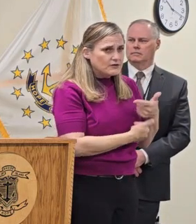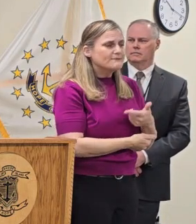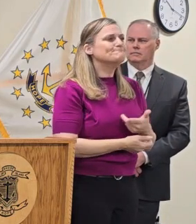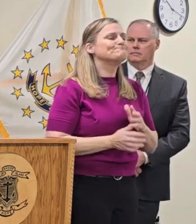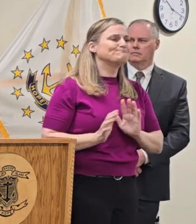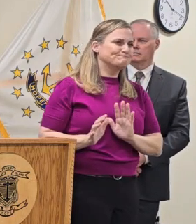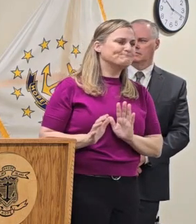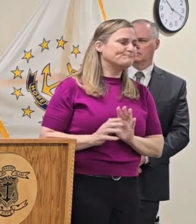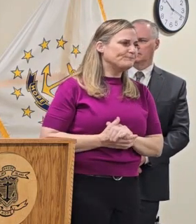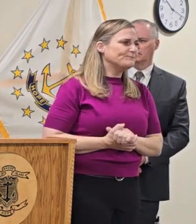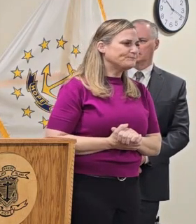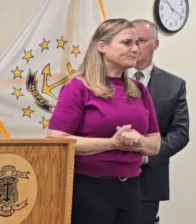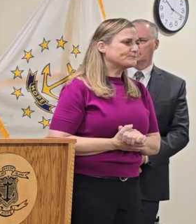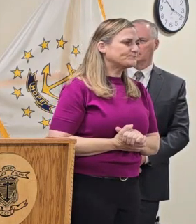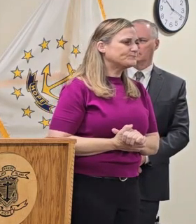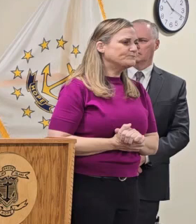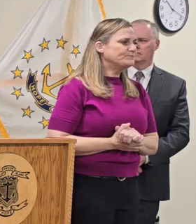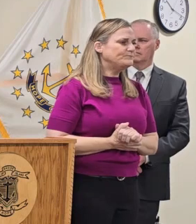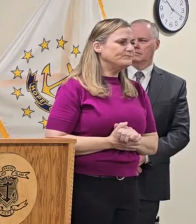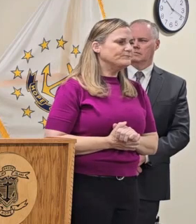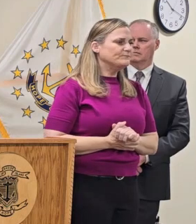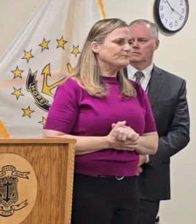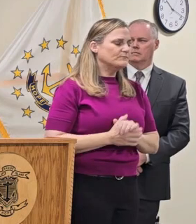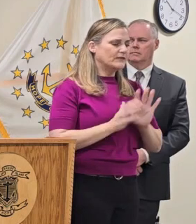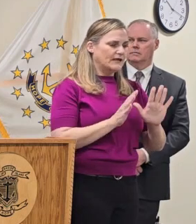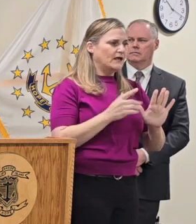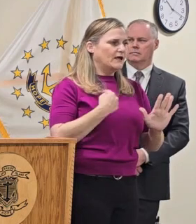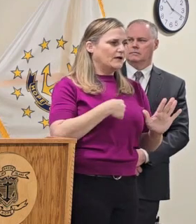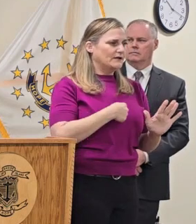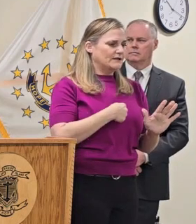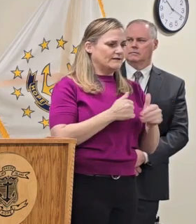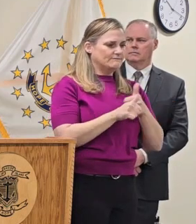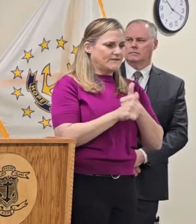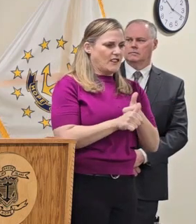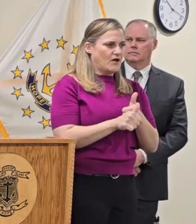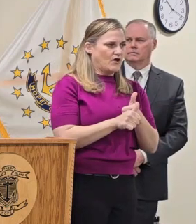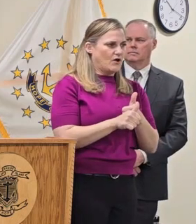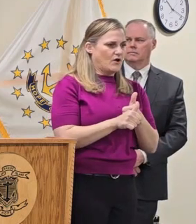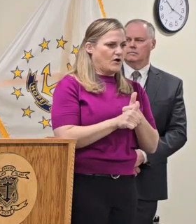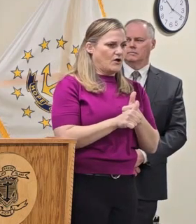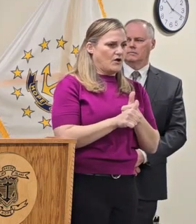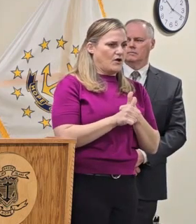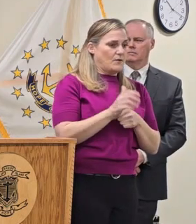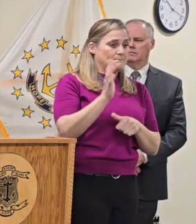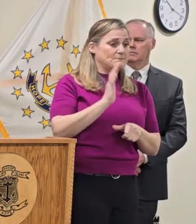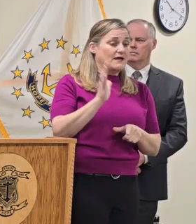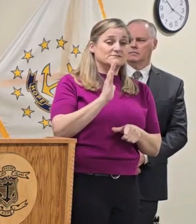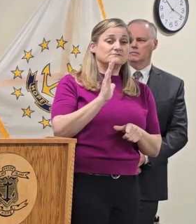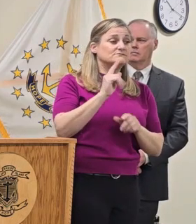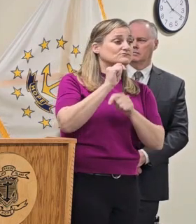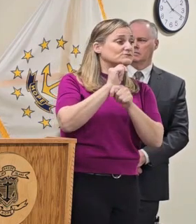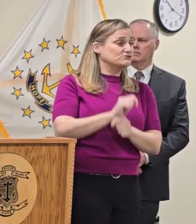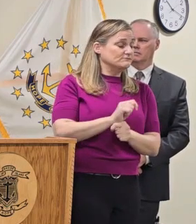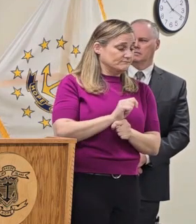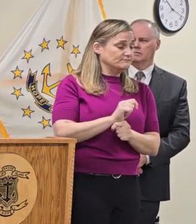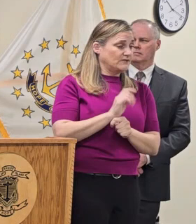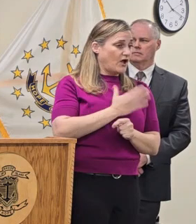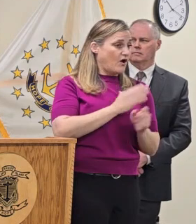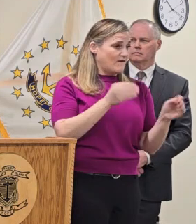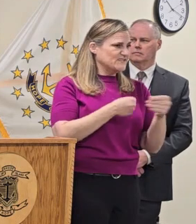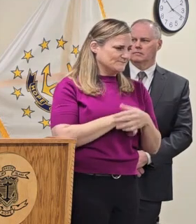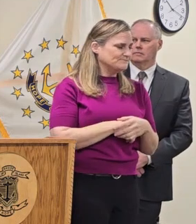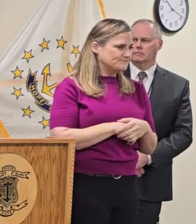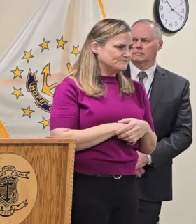team? We're following precedent that's already been established in our office, and I have taken a position that I'm taking a leading